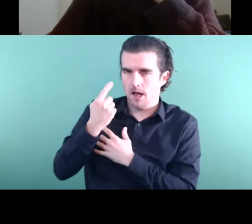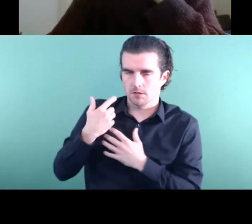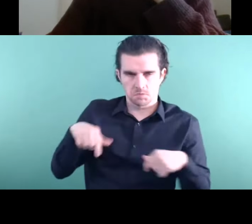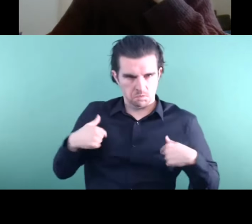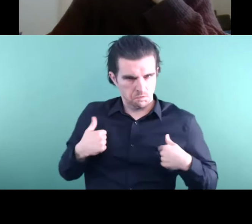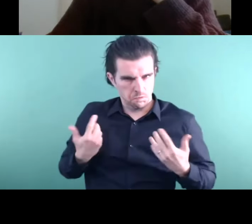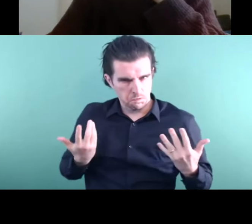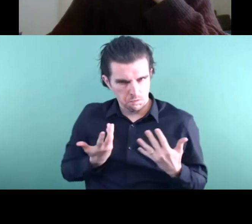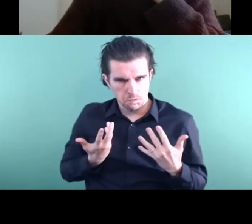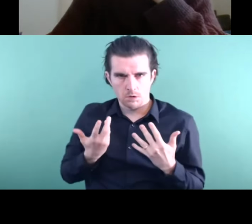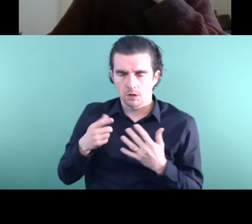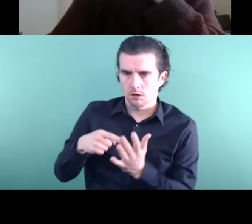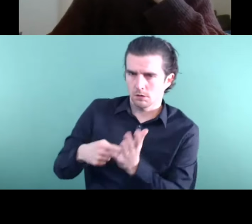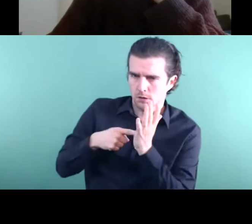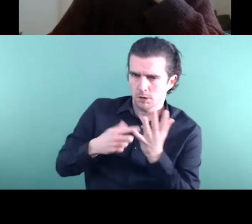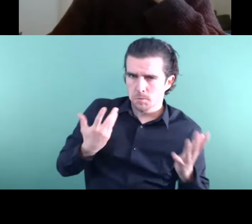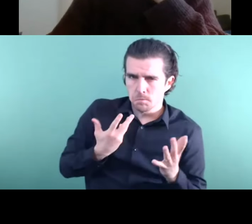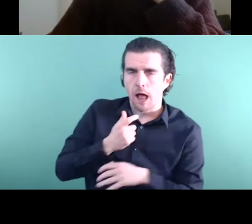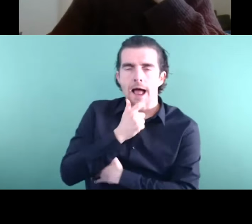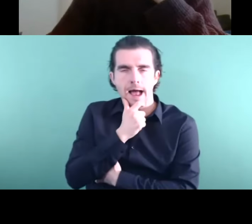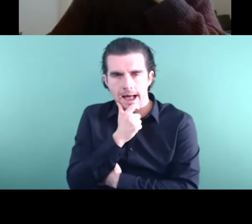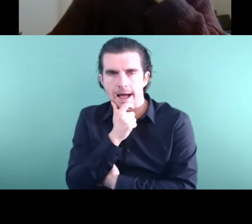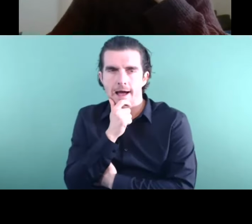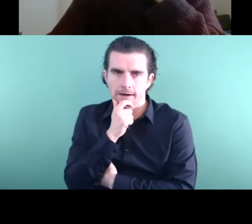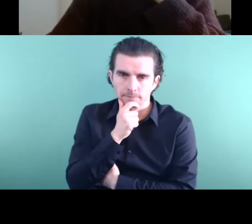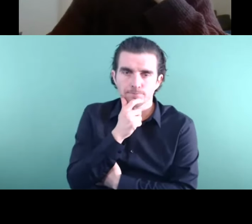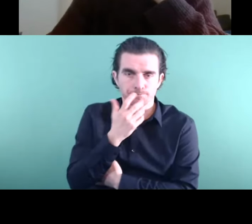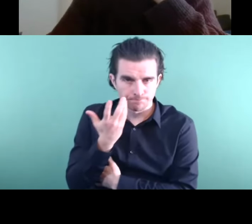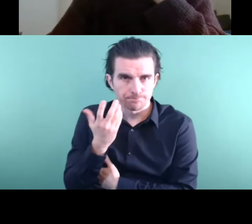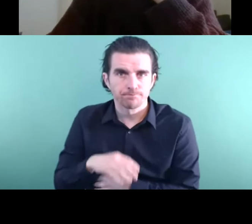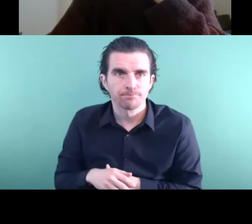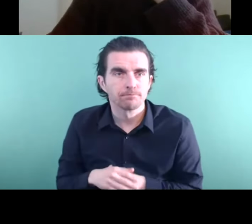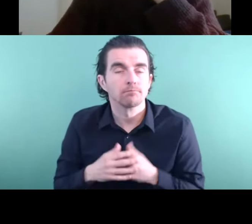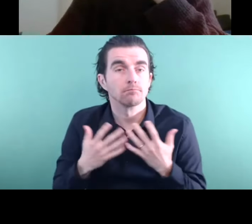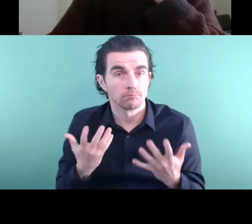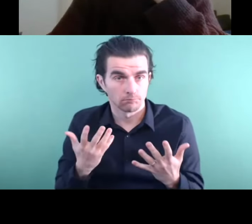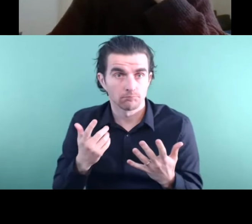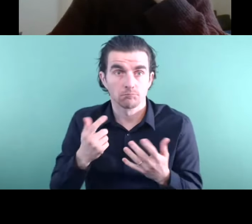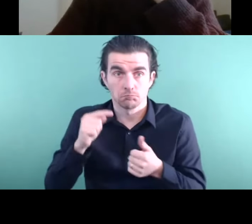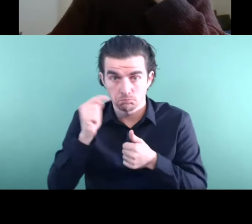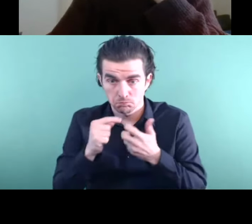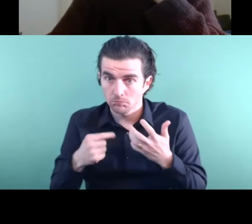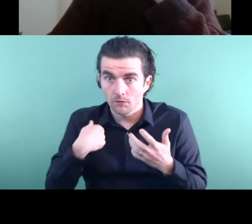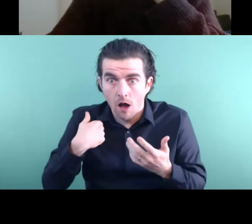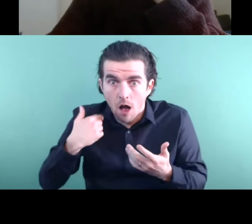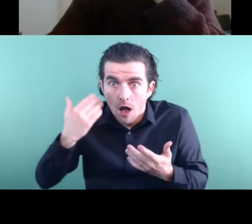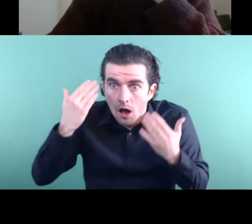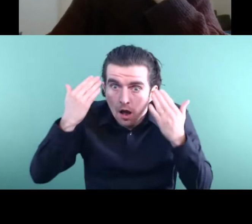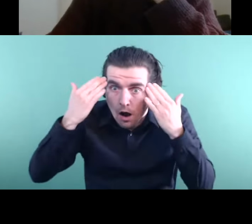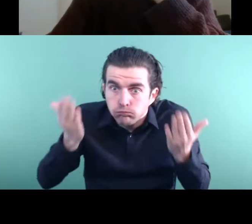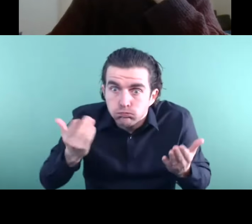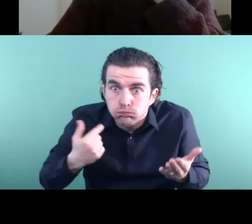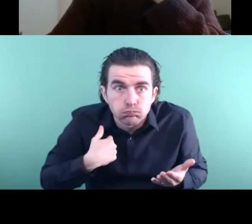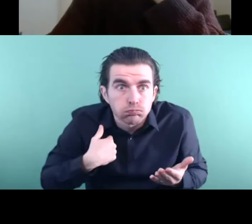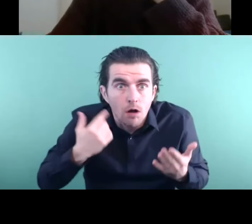in a certain way and therefore other things are being left out. Now, I think it's as important to understand